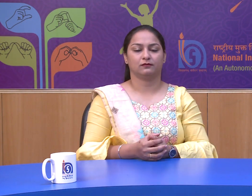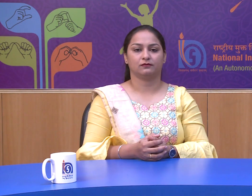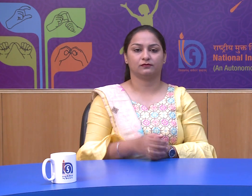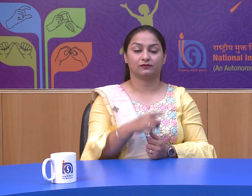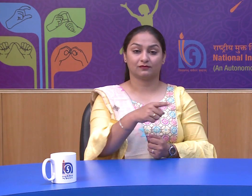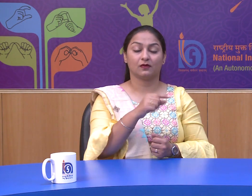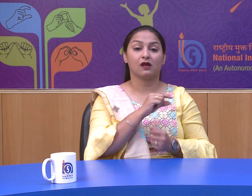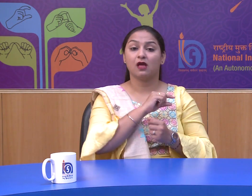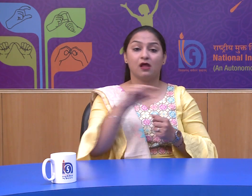Arthashastra